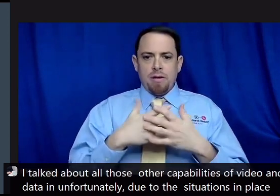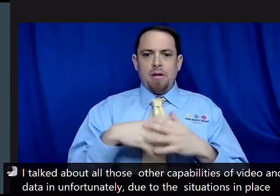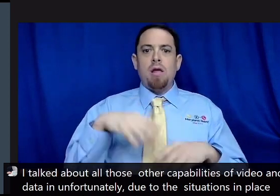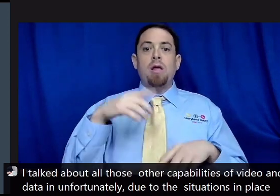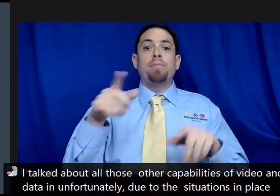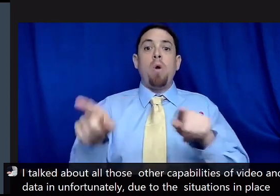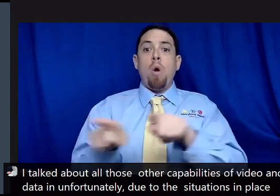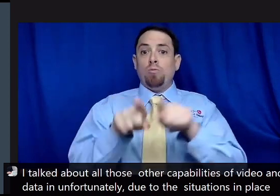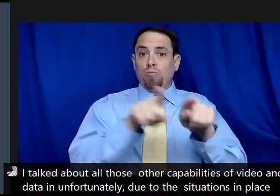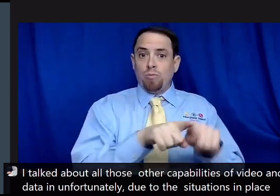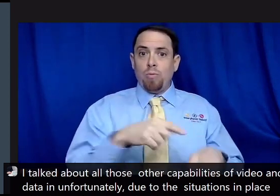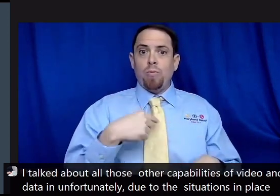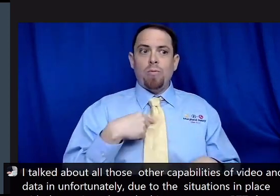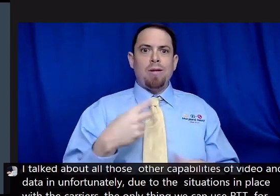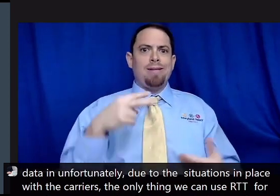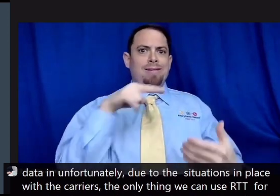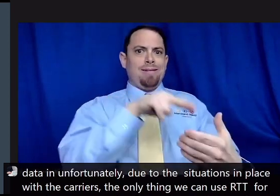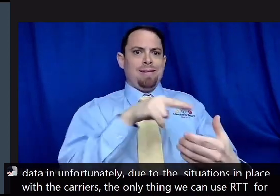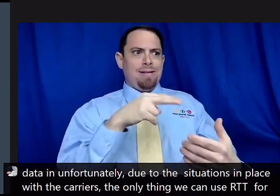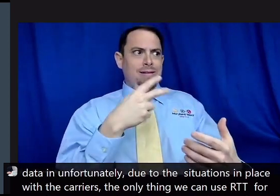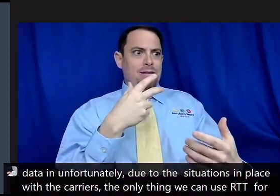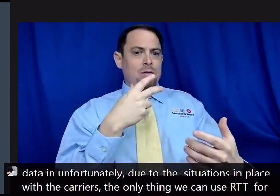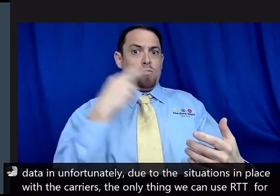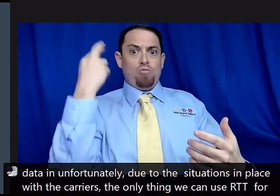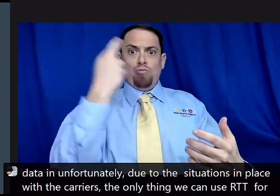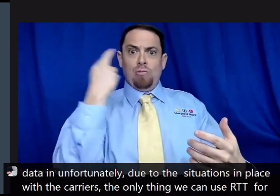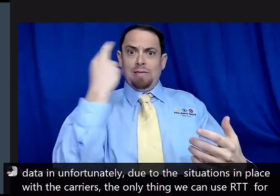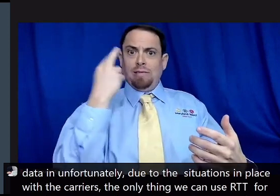They need to meet our additional needs.